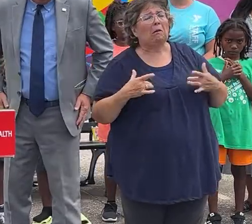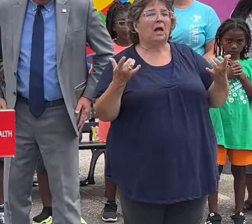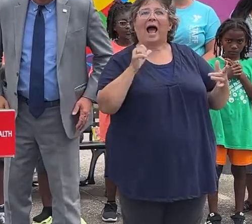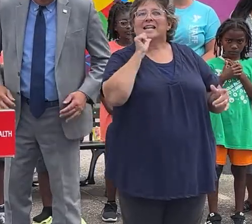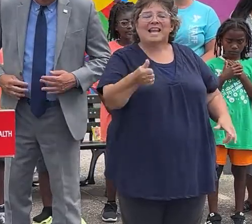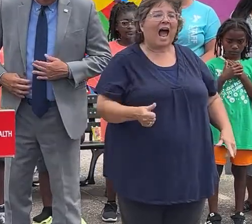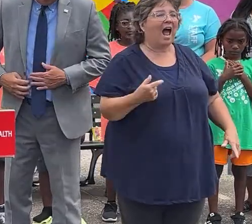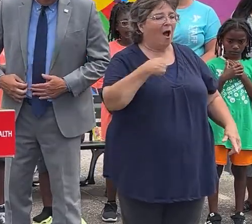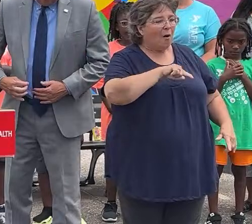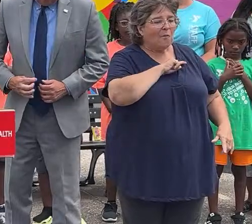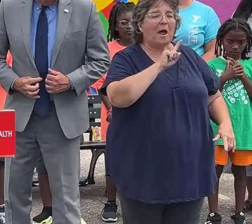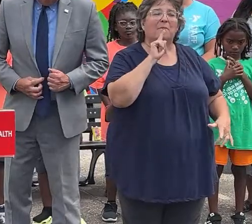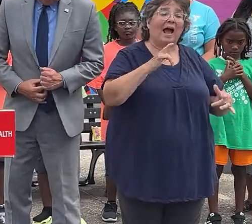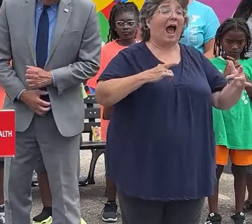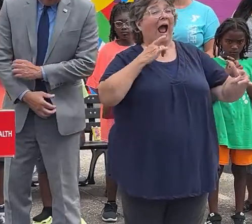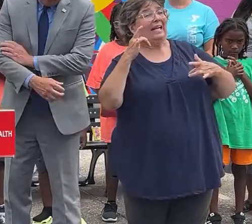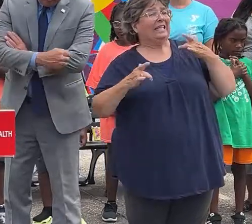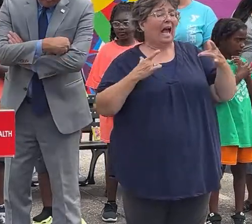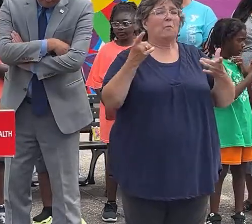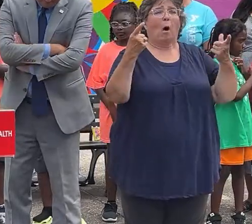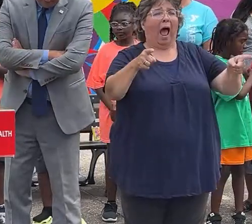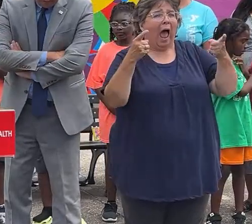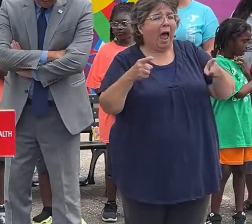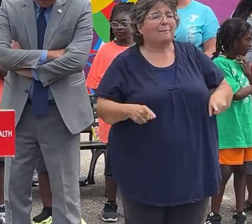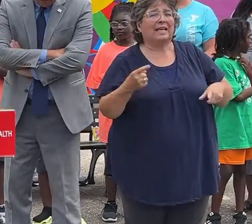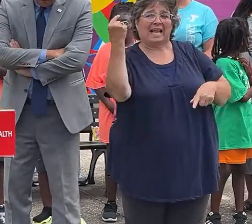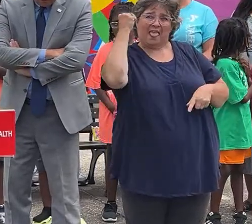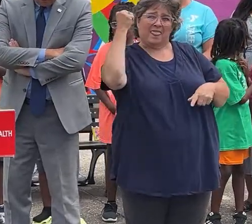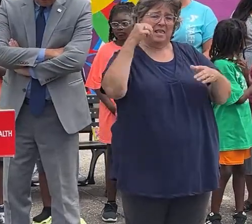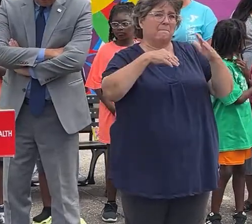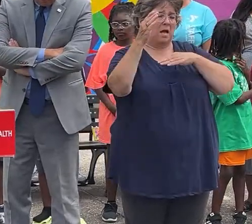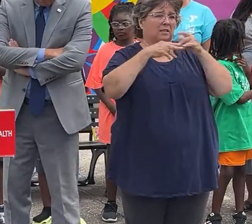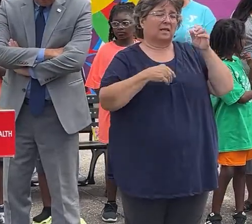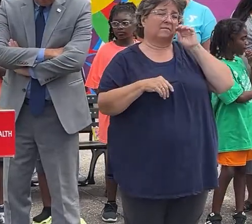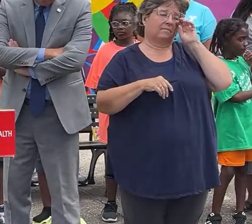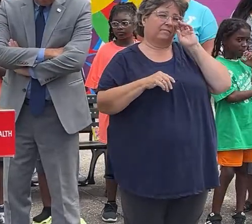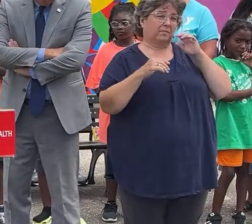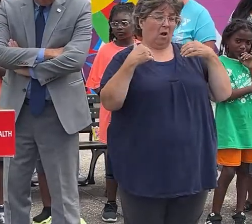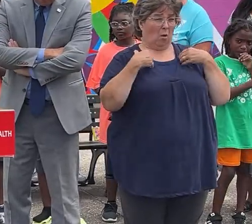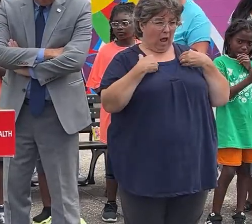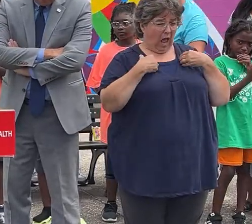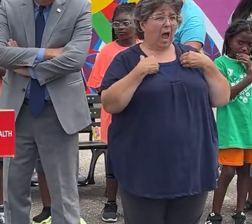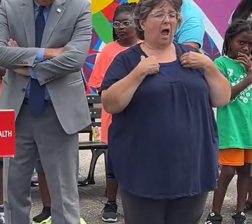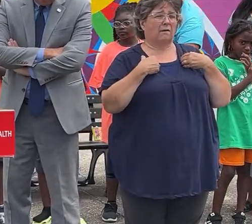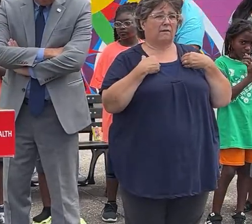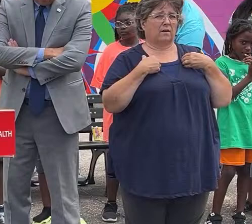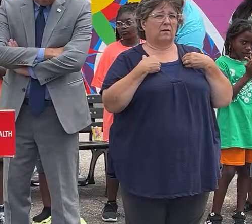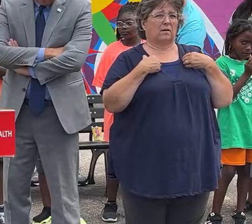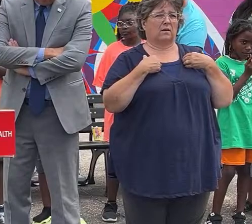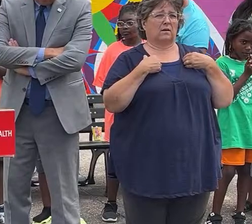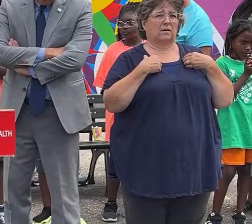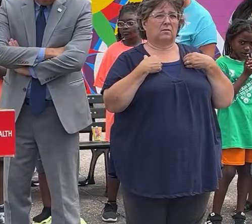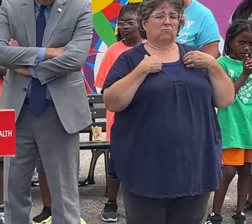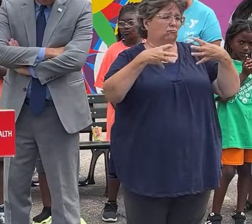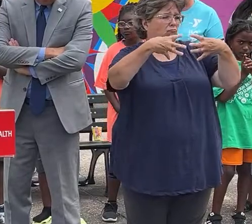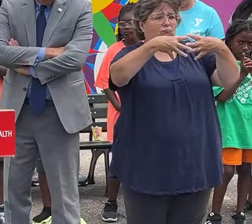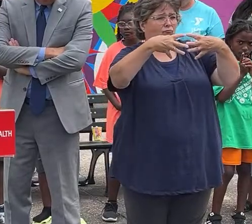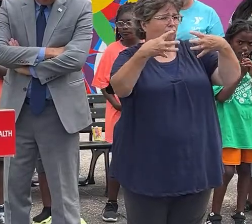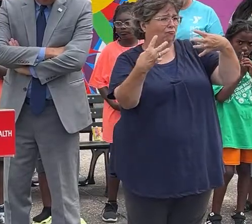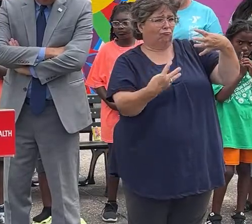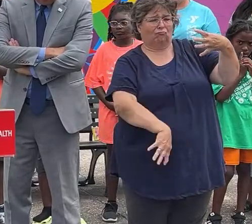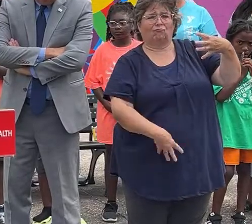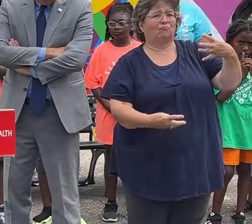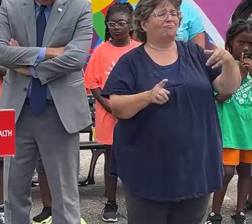We're actually really exciting of what's going inside this building. We have, as you see, a full cadre